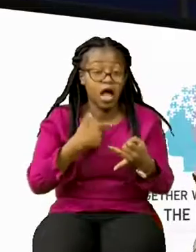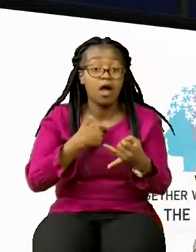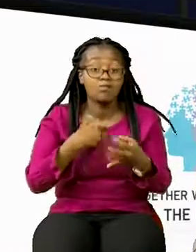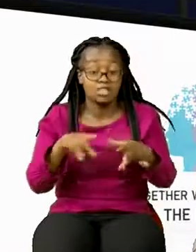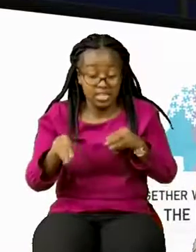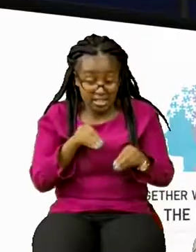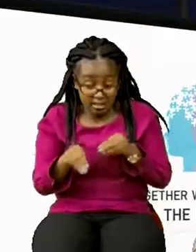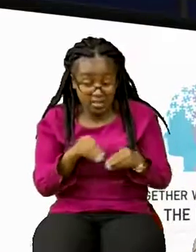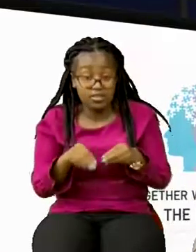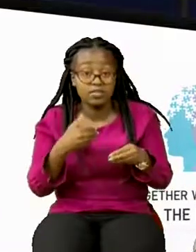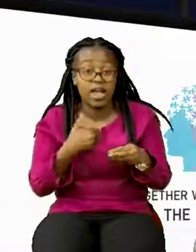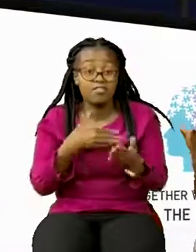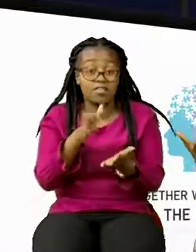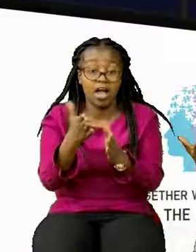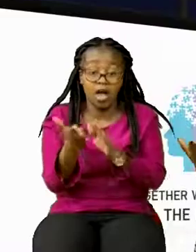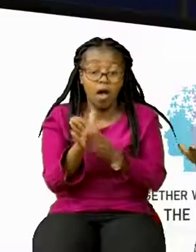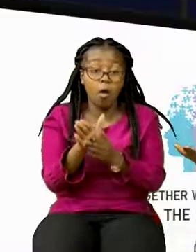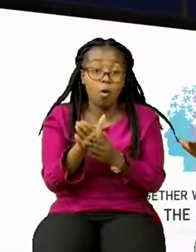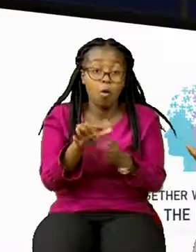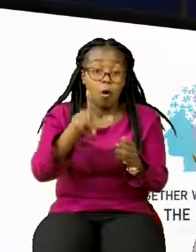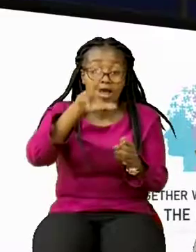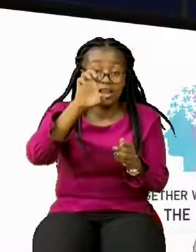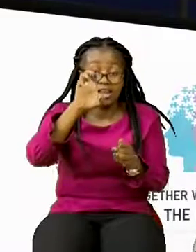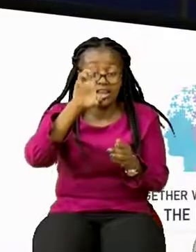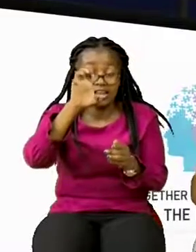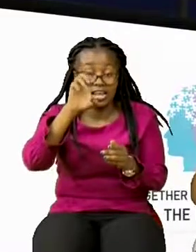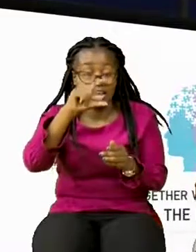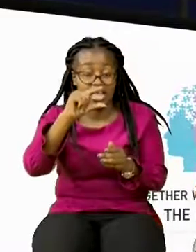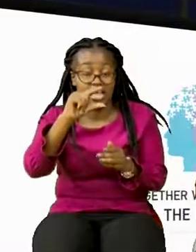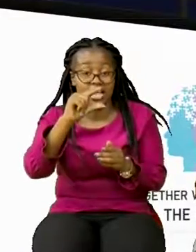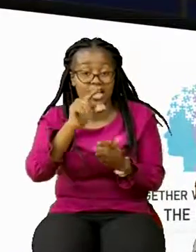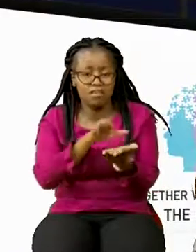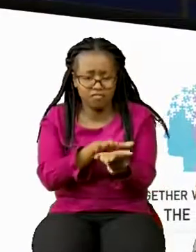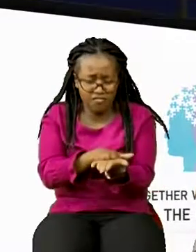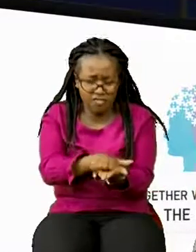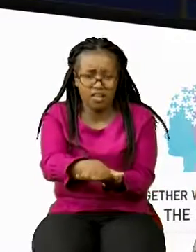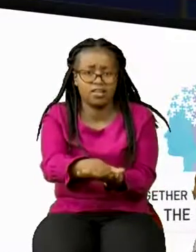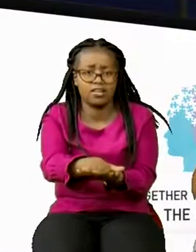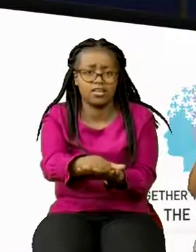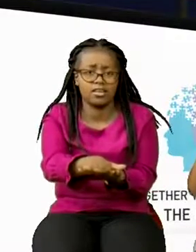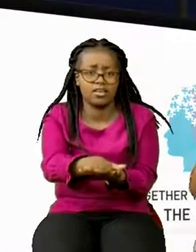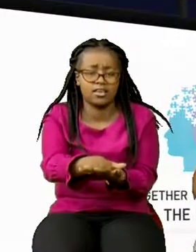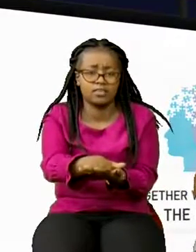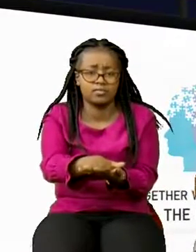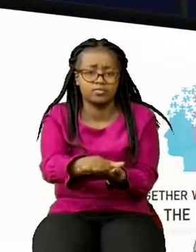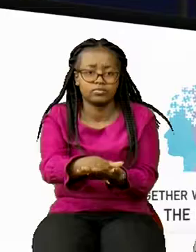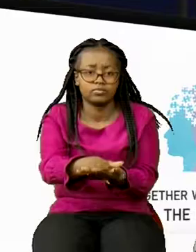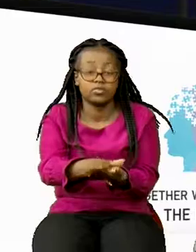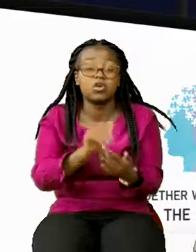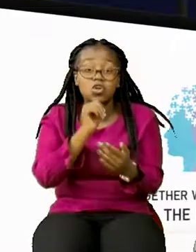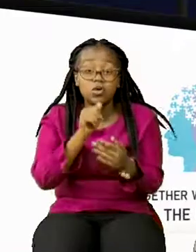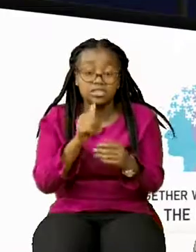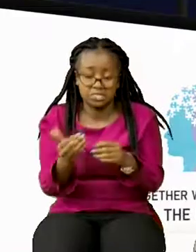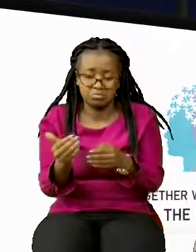disabilities. We have flat foot. This is where you have the palm of the foot. Instead of having the arc on one